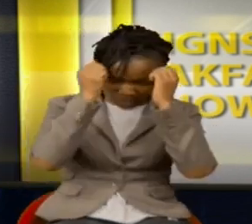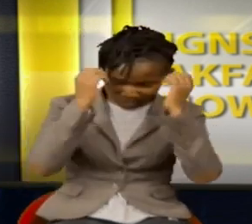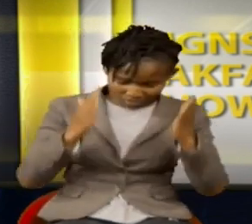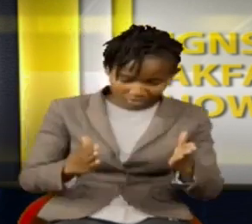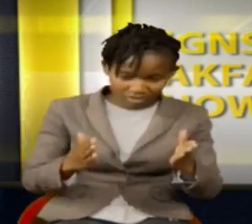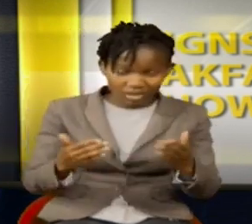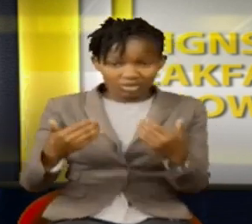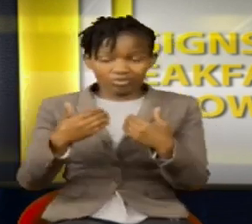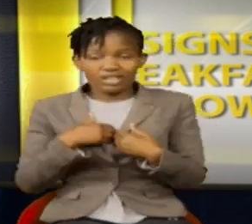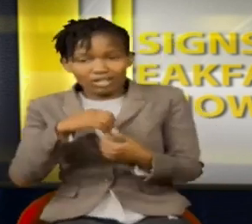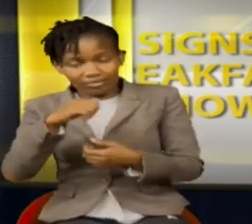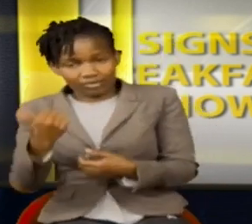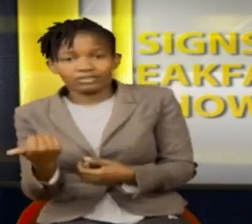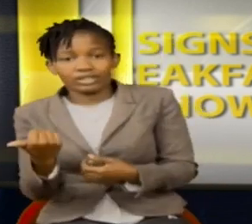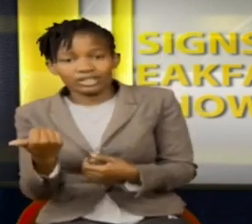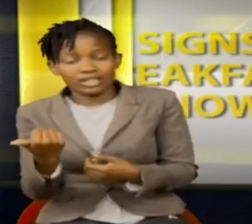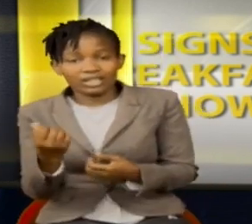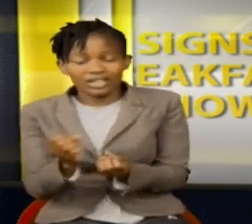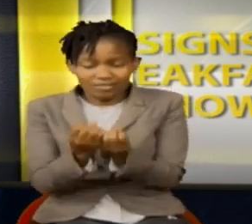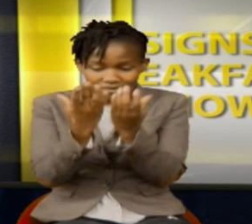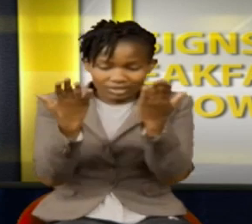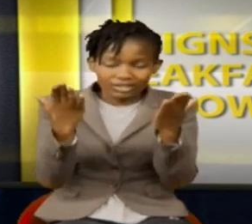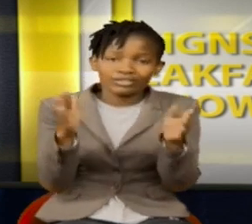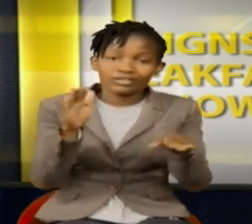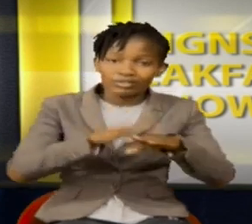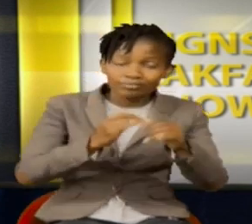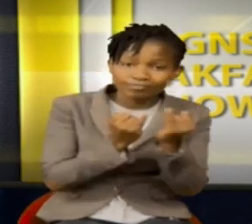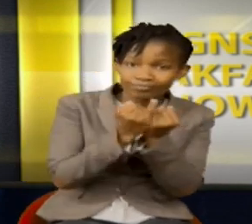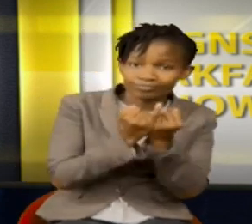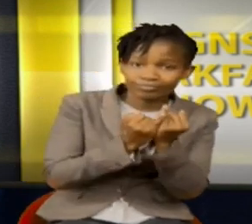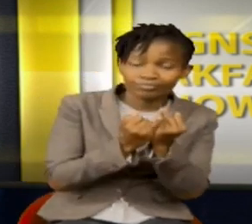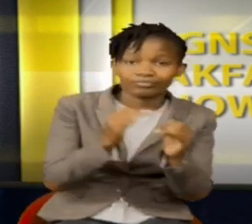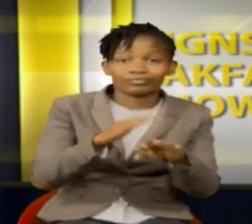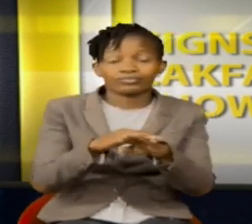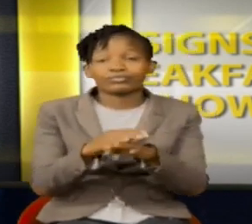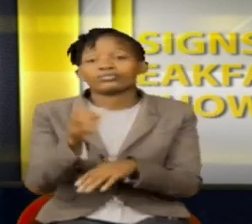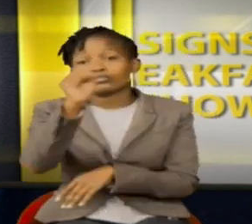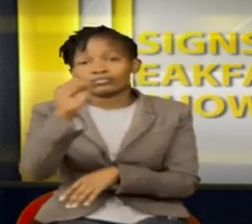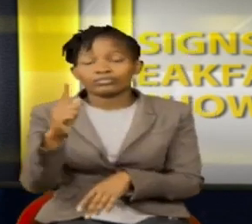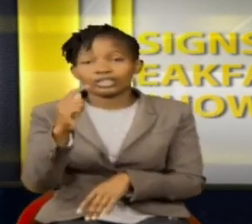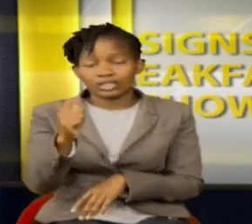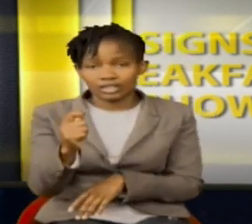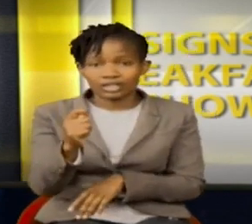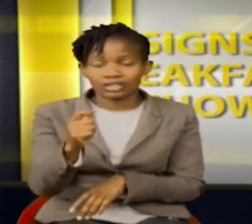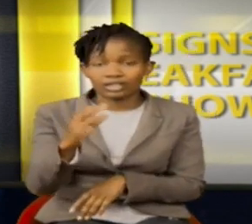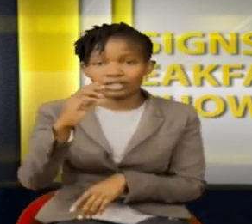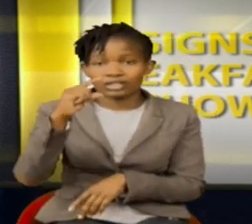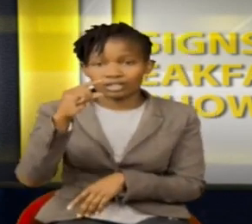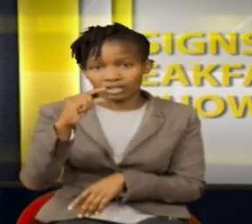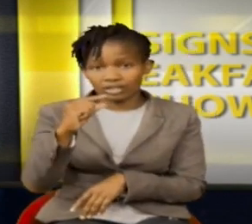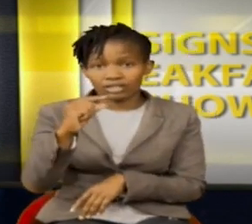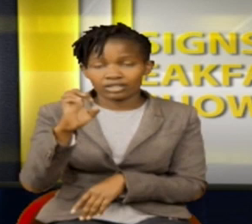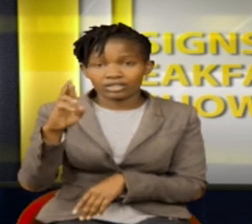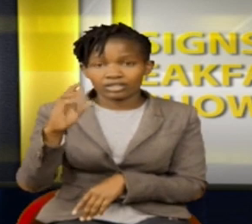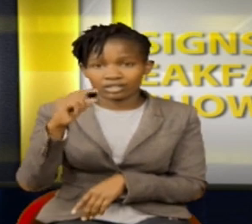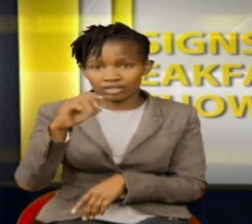event very, very interestingly on Saturday. On Saturday. That's this week Saturday. It's at St. George's. And this one is a high schoolers event. All